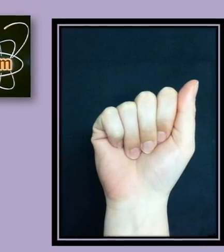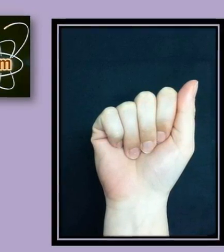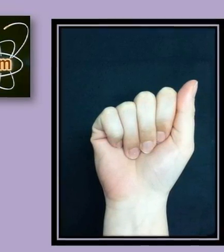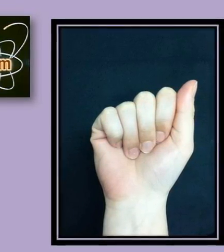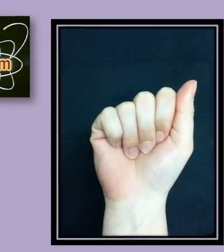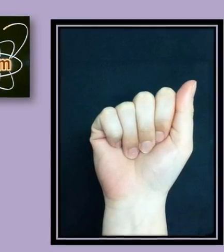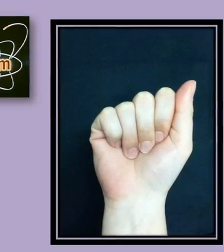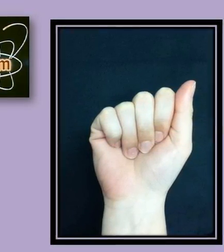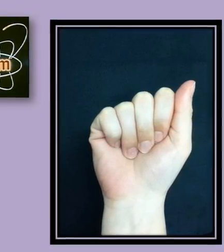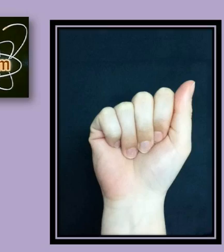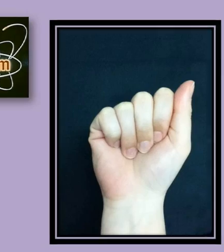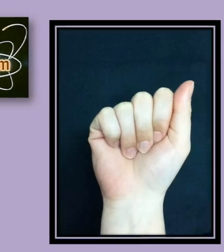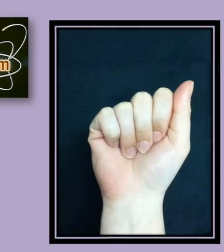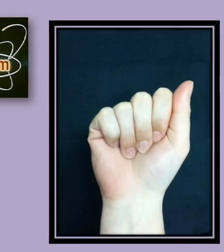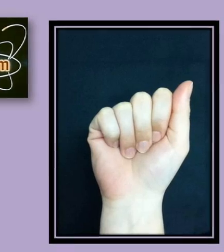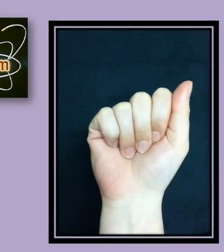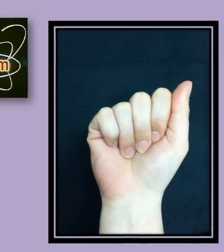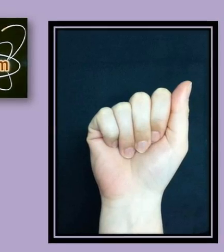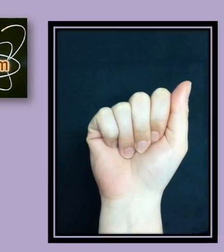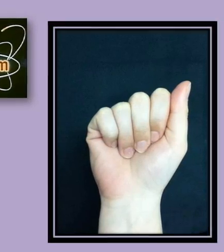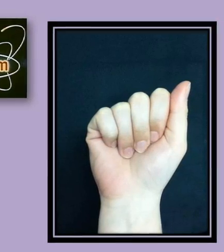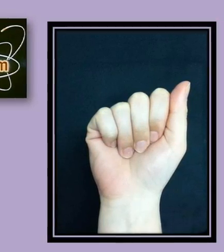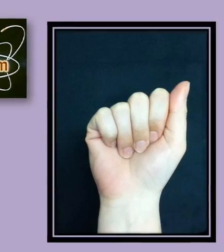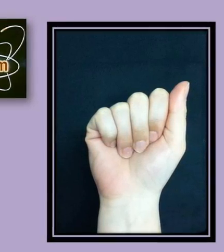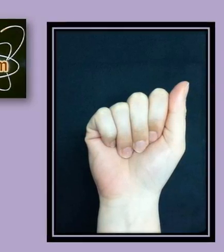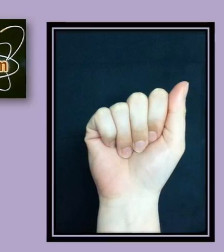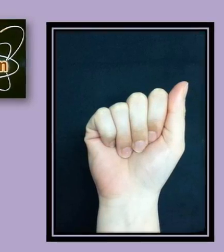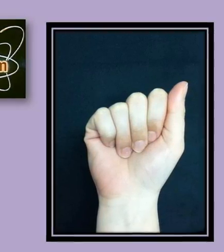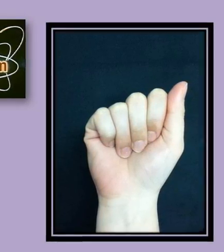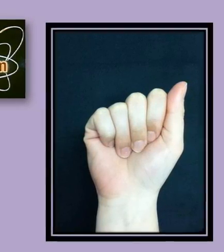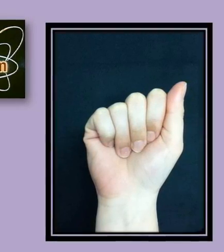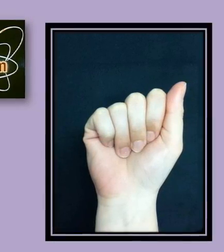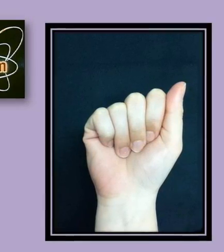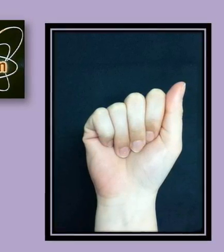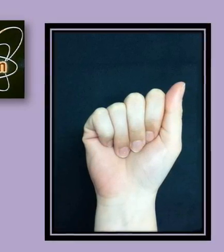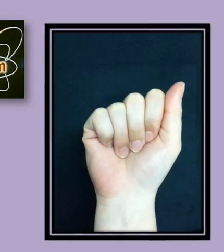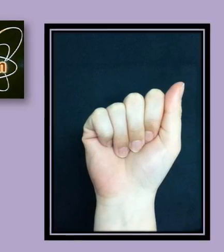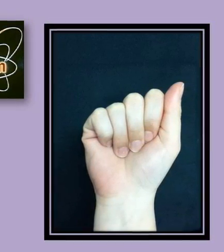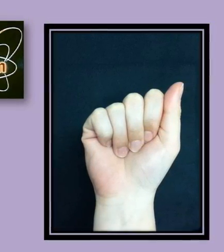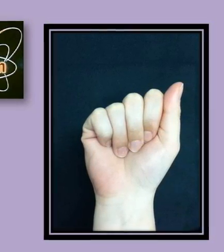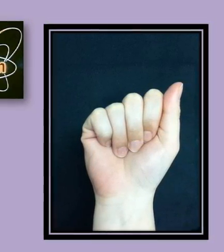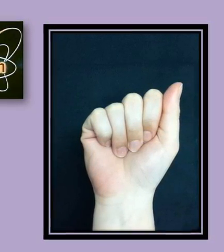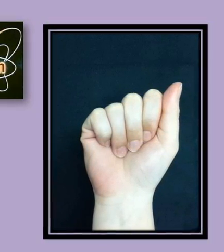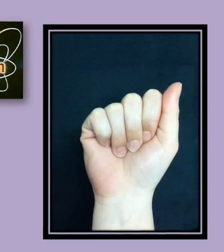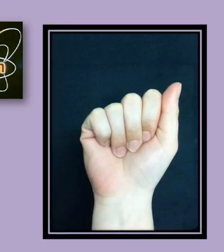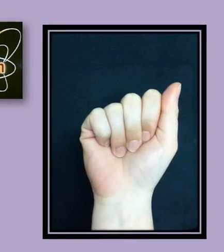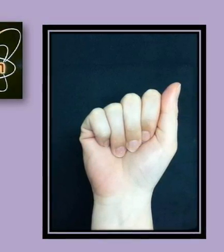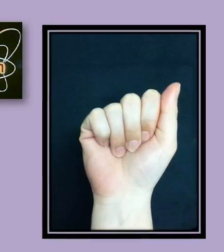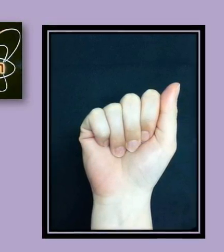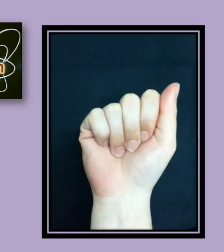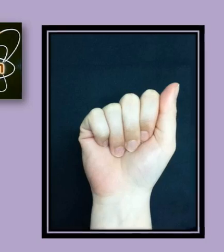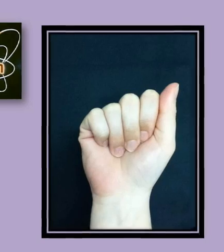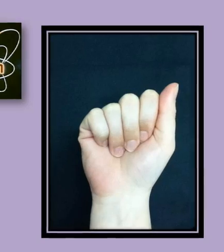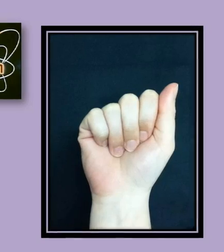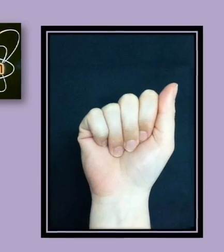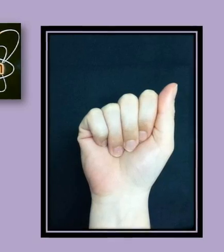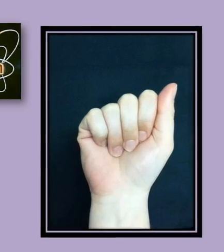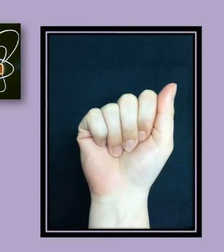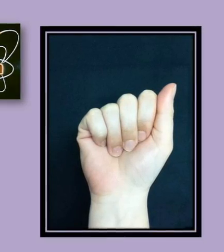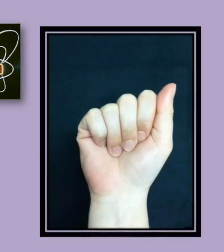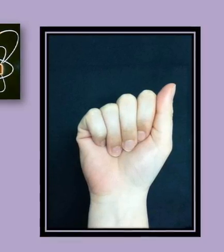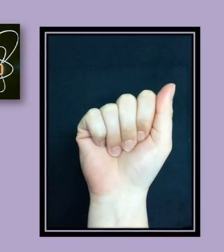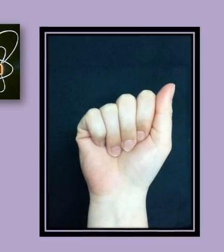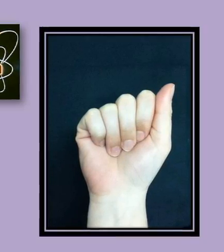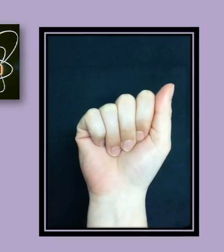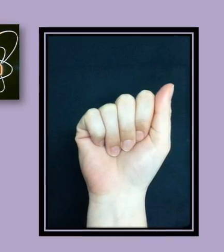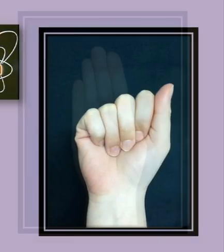thumb. In a way, this sign sort of looks like a fist. The only difference is that your thumb is not being included as